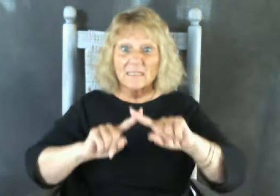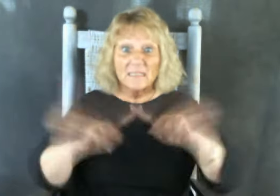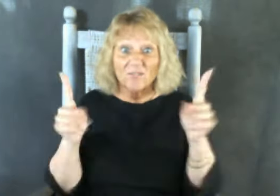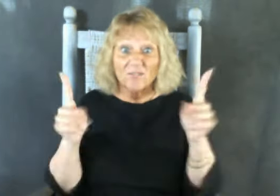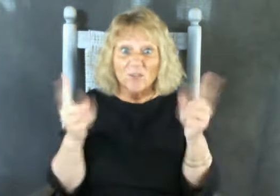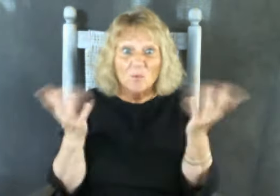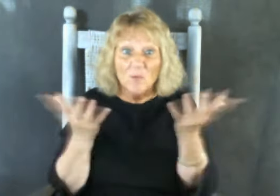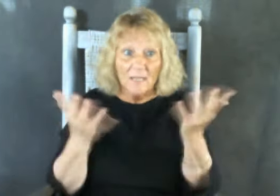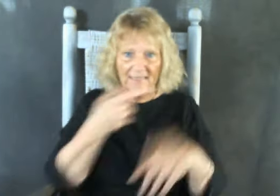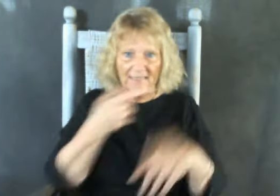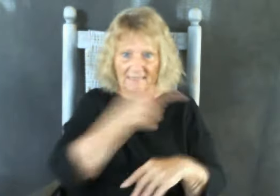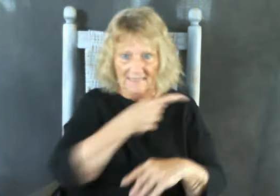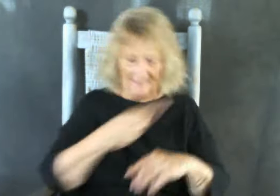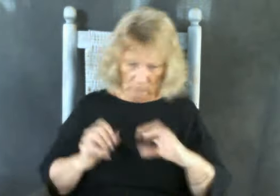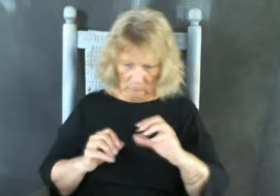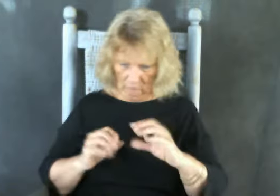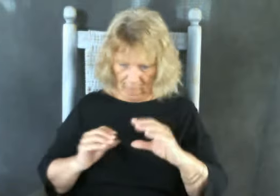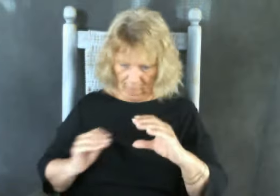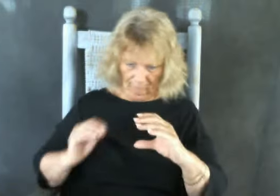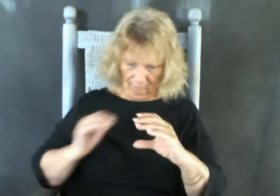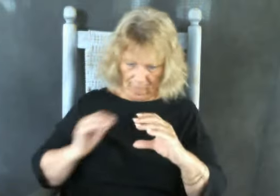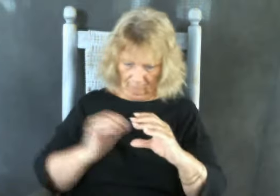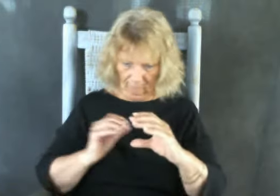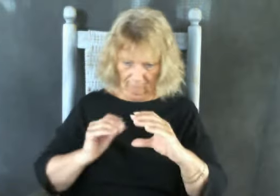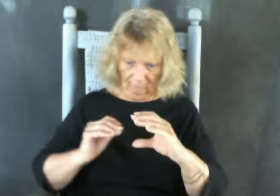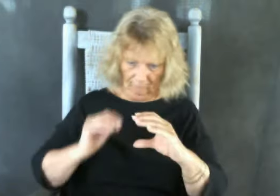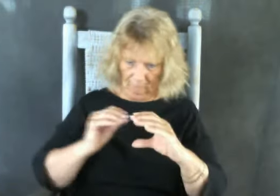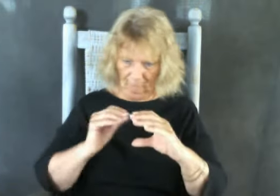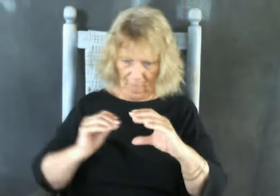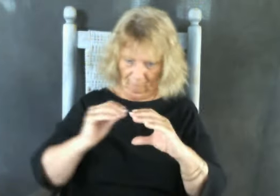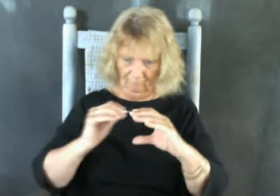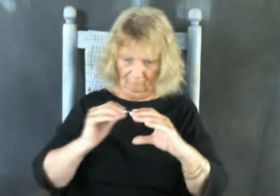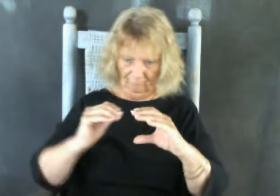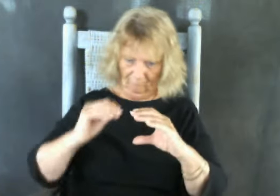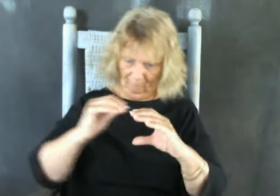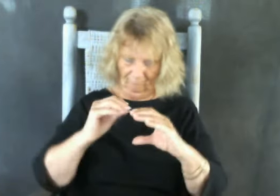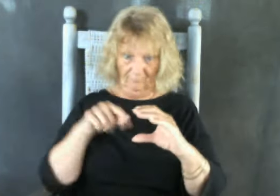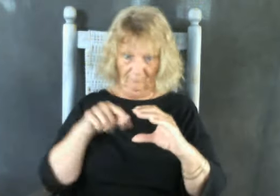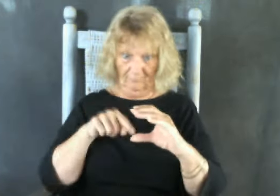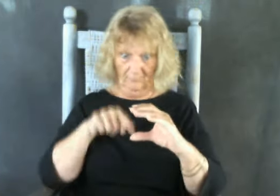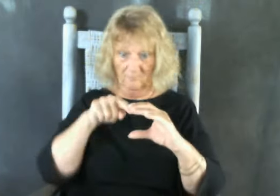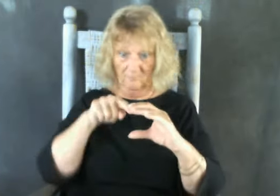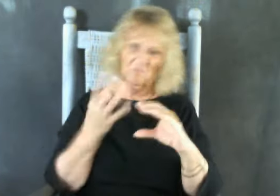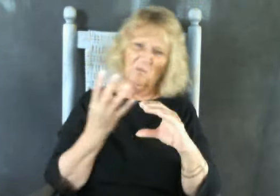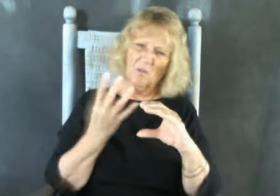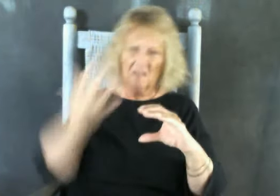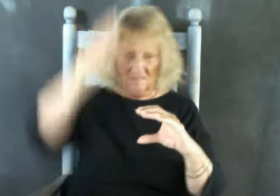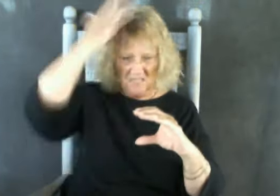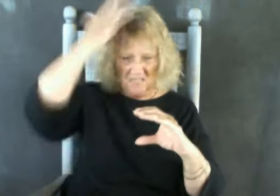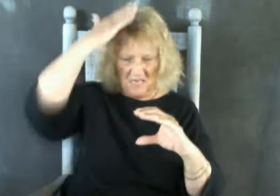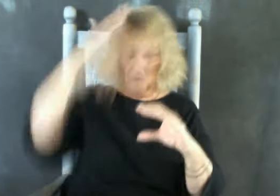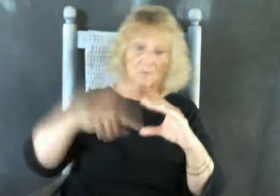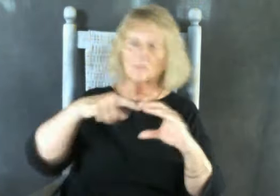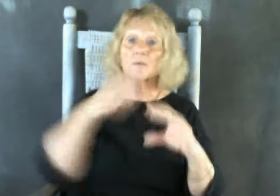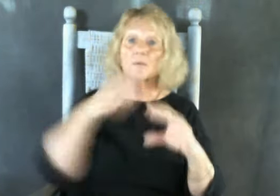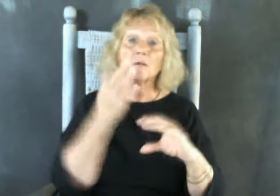remember the White House and the feeling that night on Sunday night when that huge crowd turned up at the White House